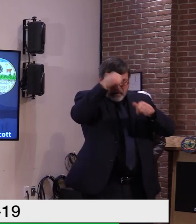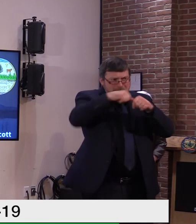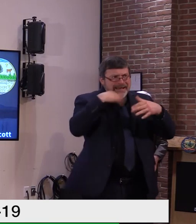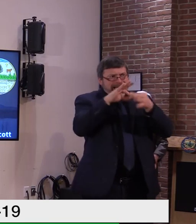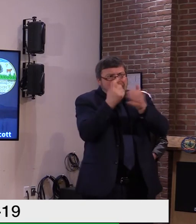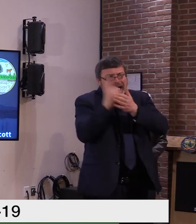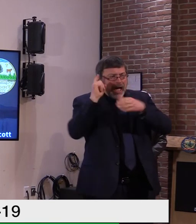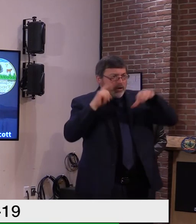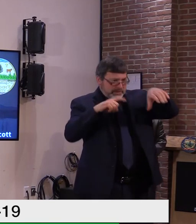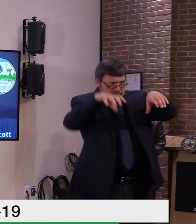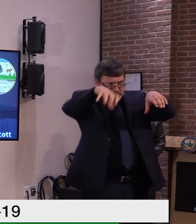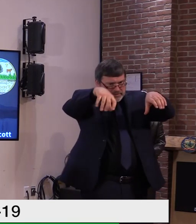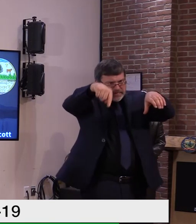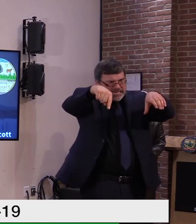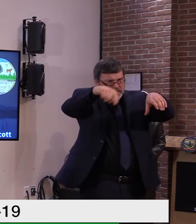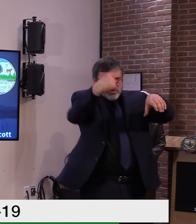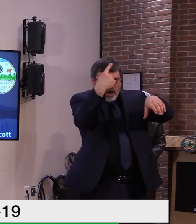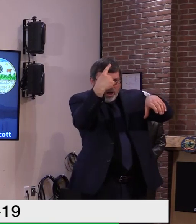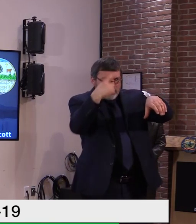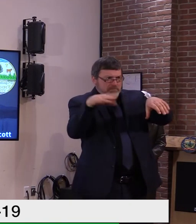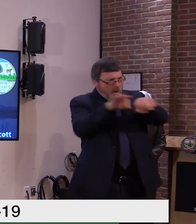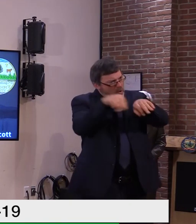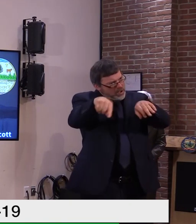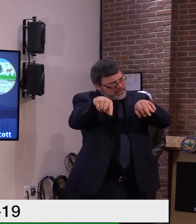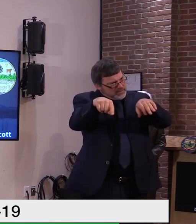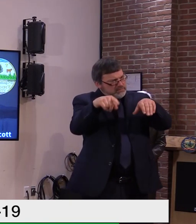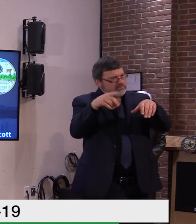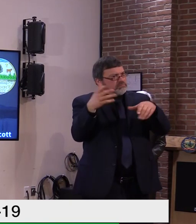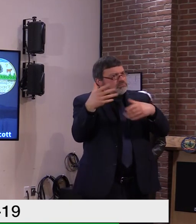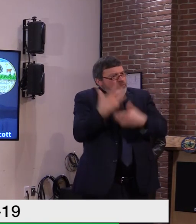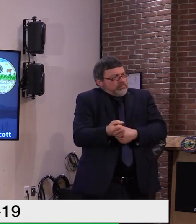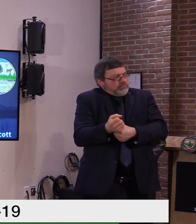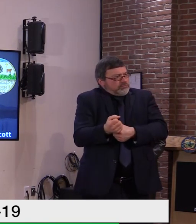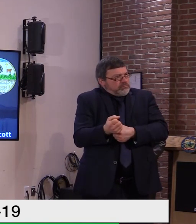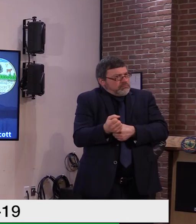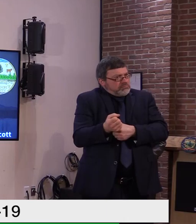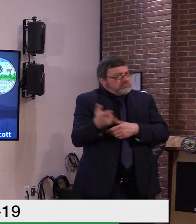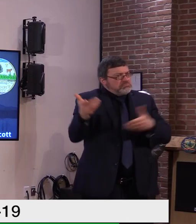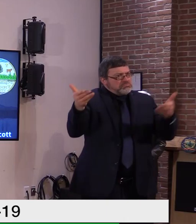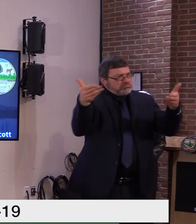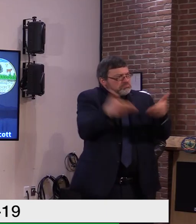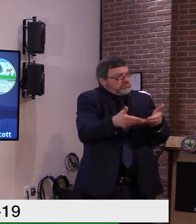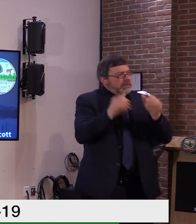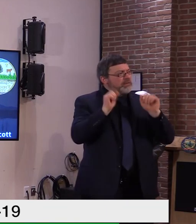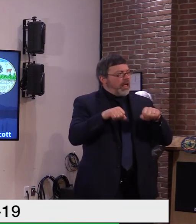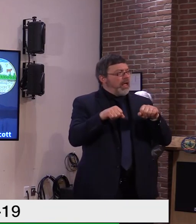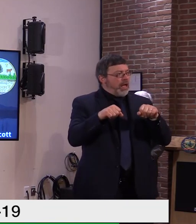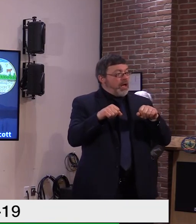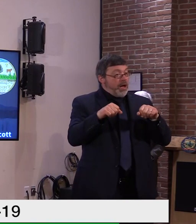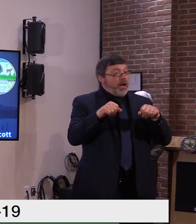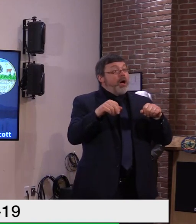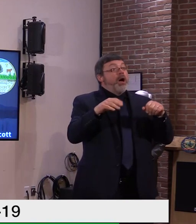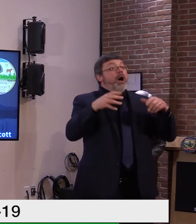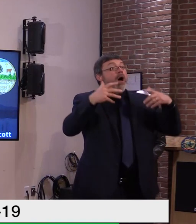it this far without your help and sacrifice. I wish you all a healthy, happy, and safe New Year.